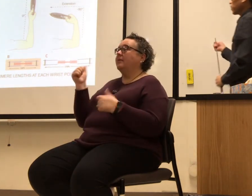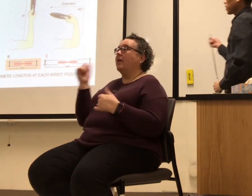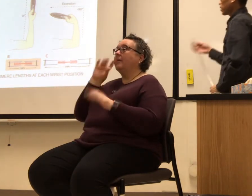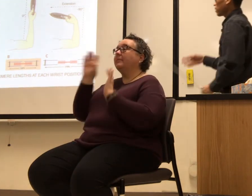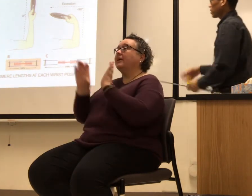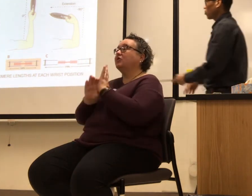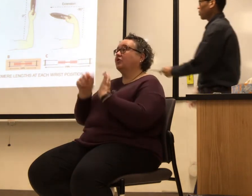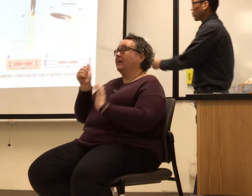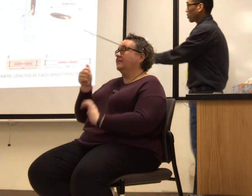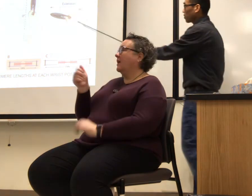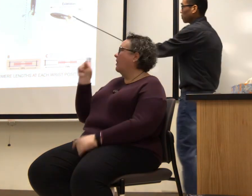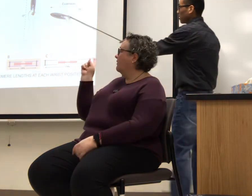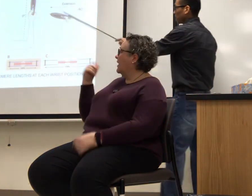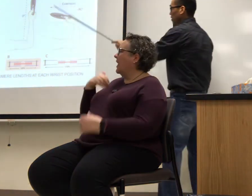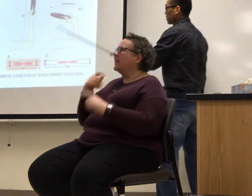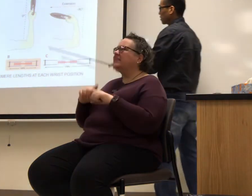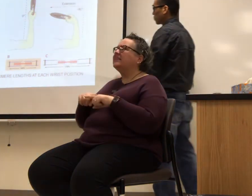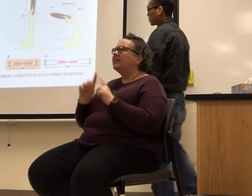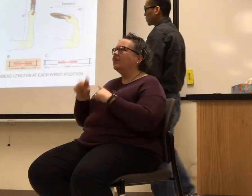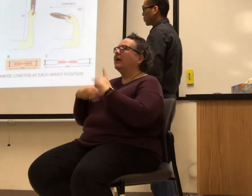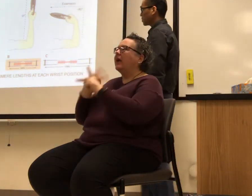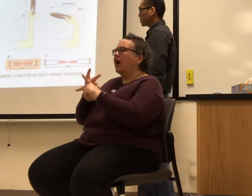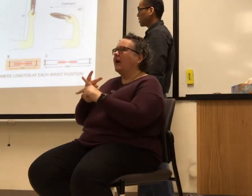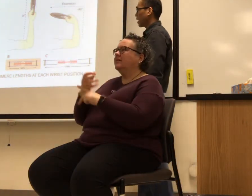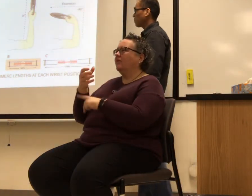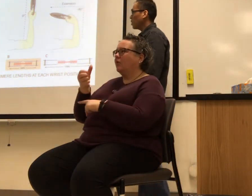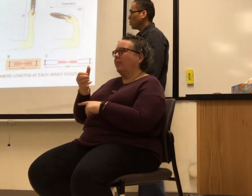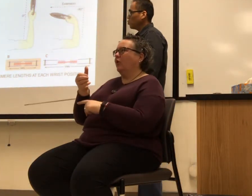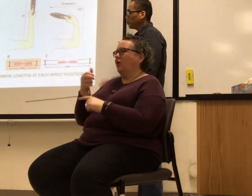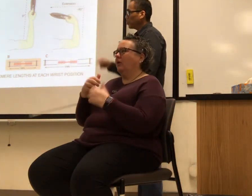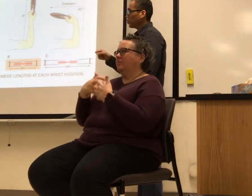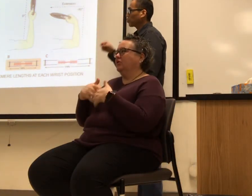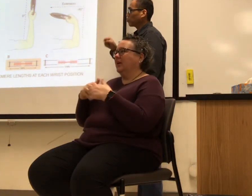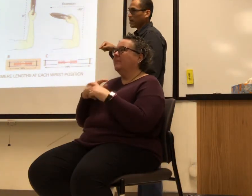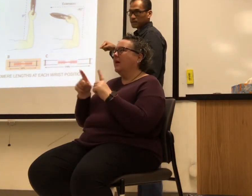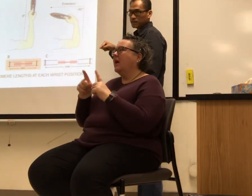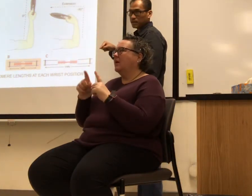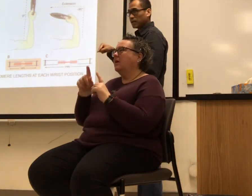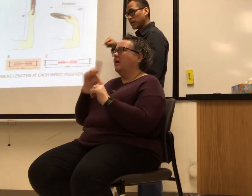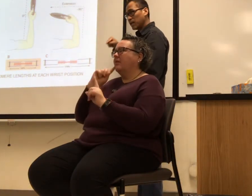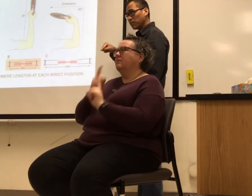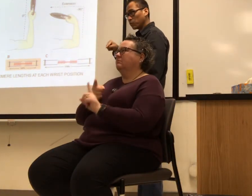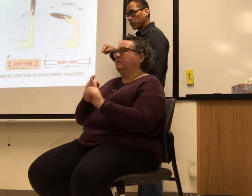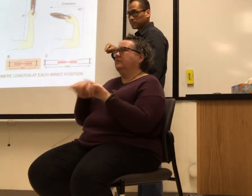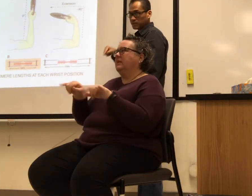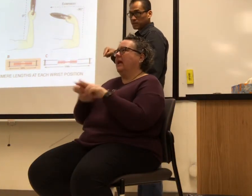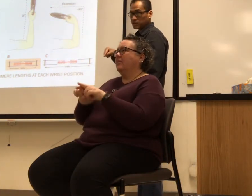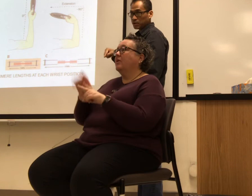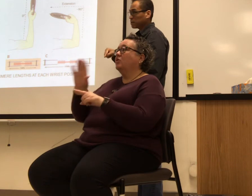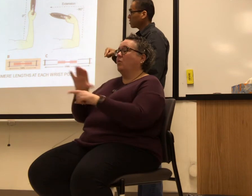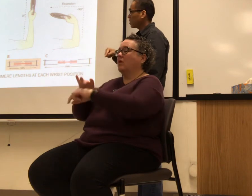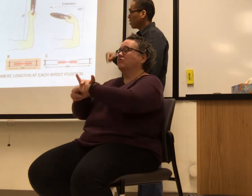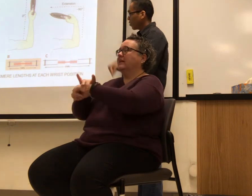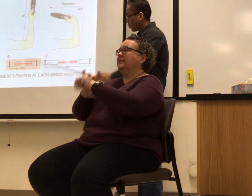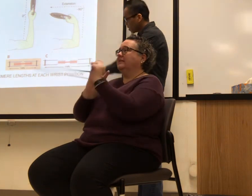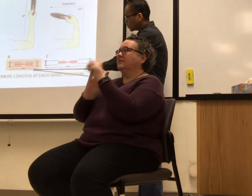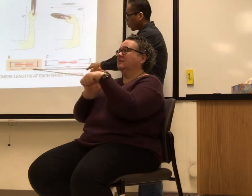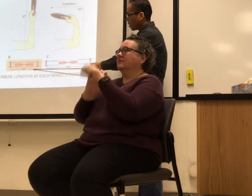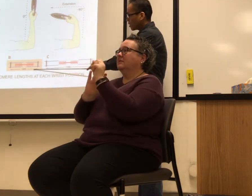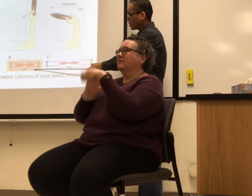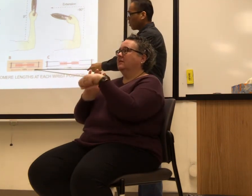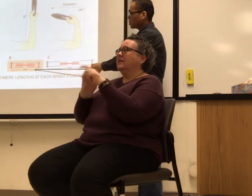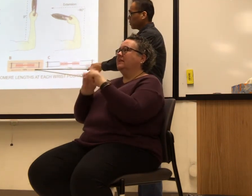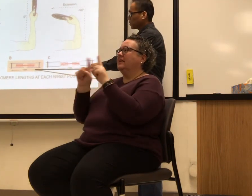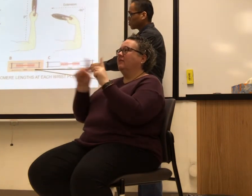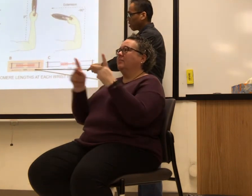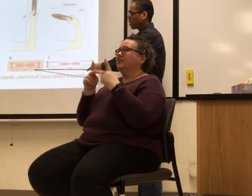has a different gripper, but the principle is the same. You put your wrist in different wrist positions, this